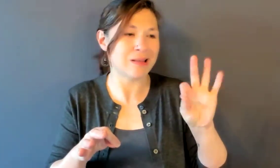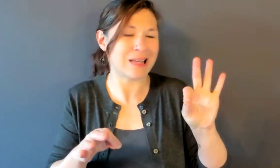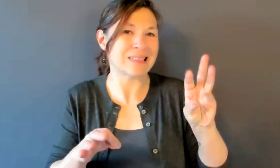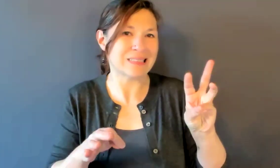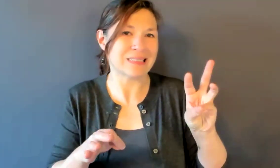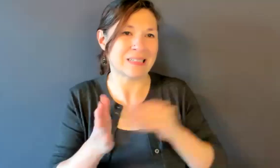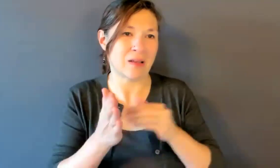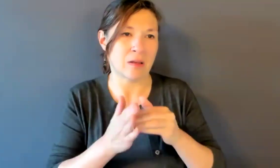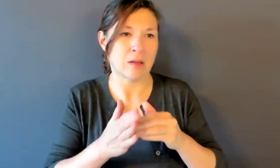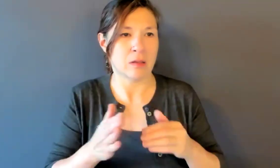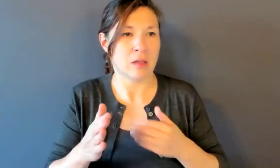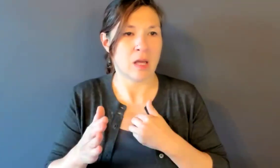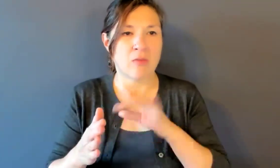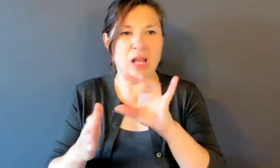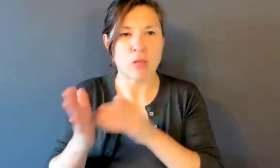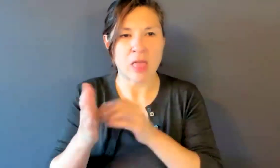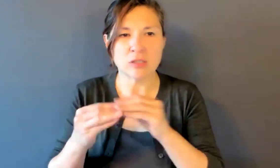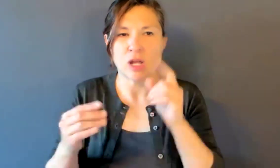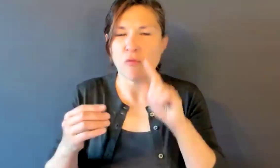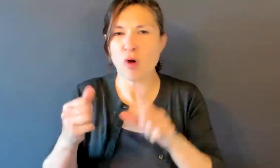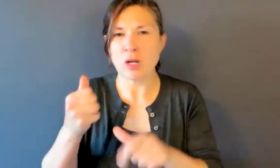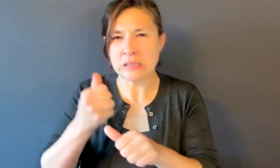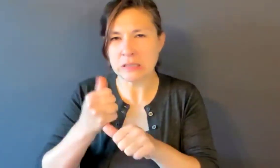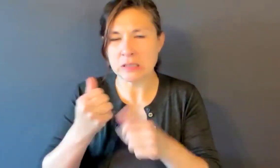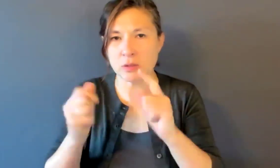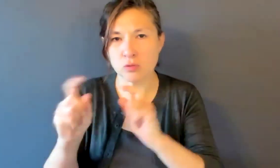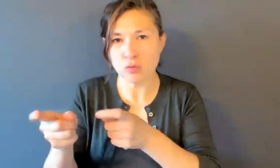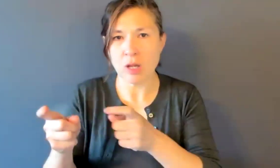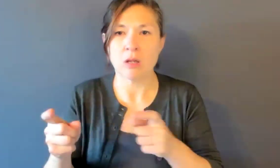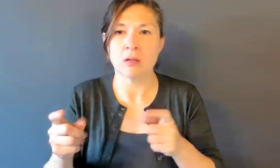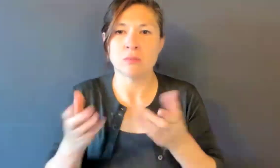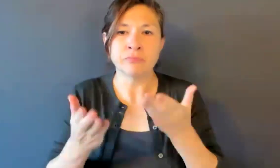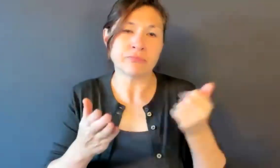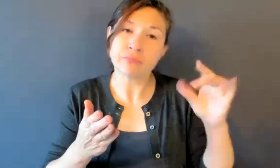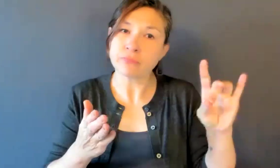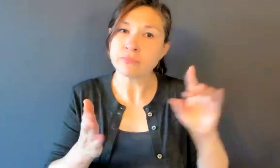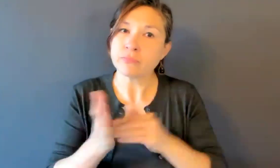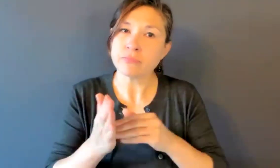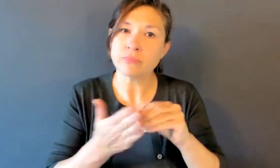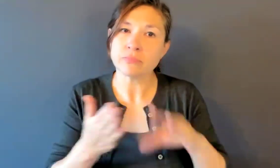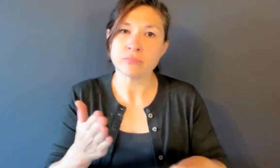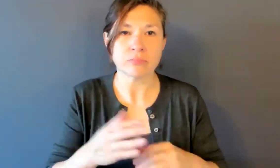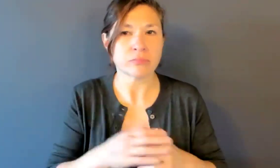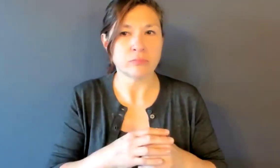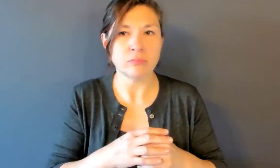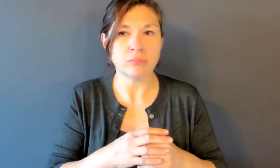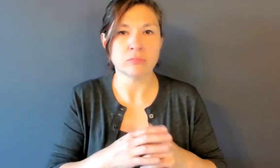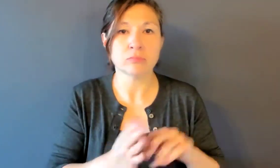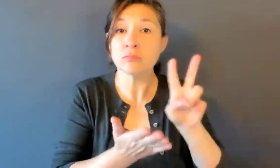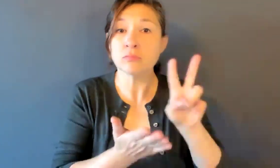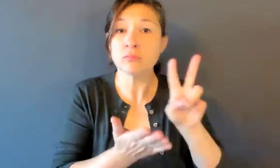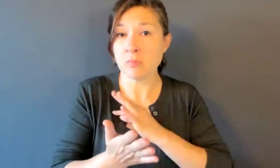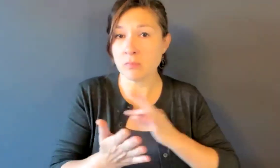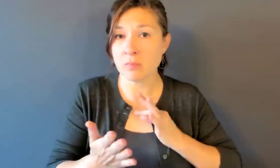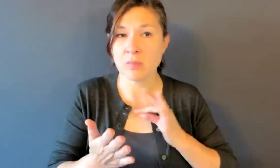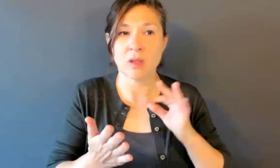for $800,000. This will serve 18,000 students and approximately 2,000 staff in